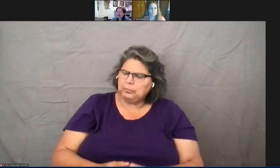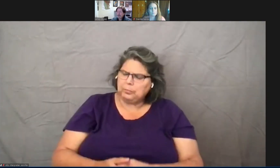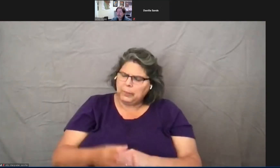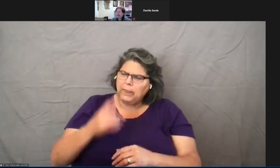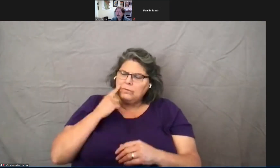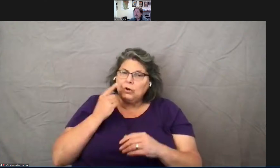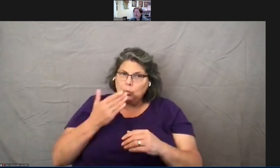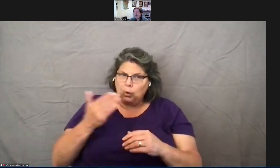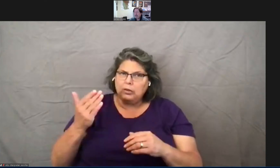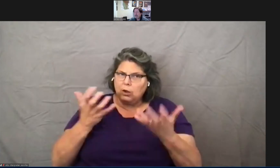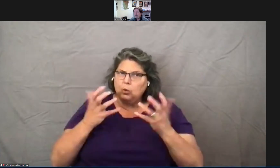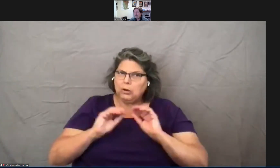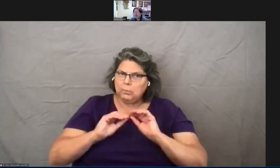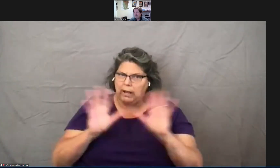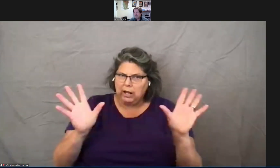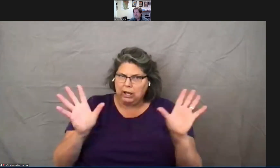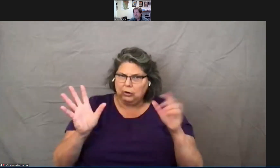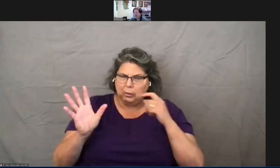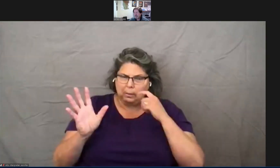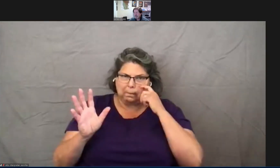let's be clear that